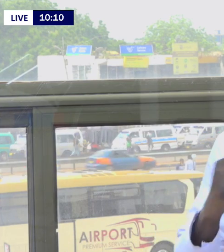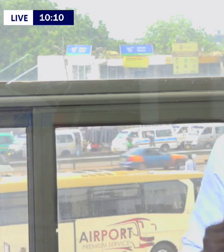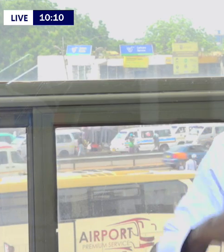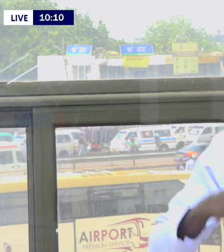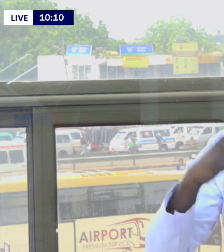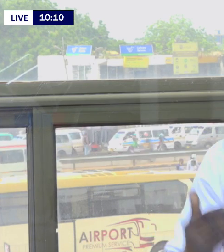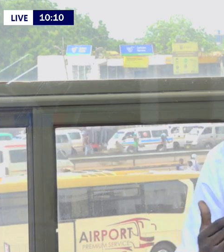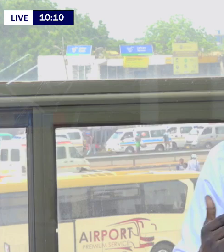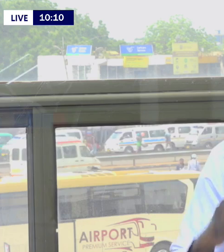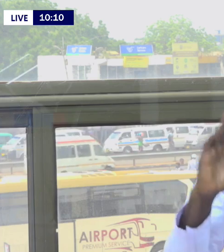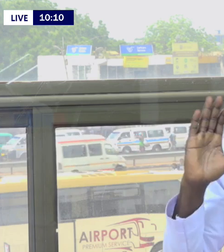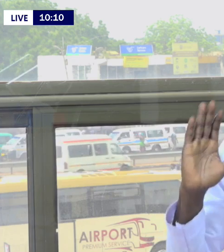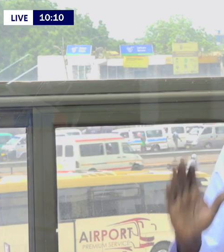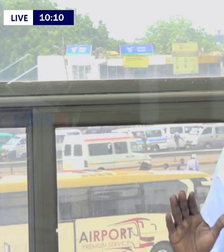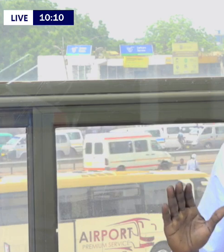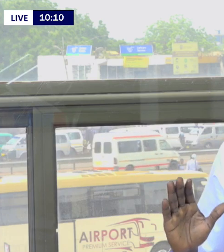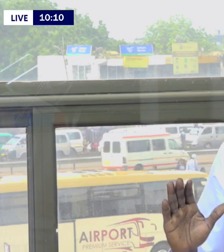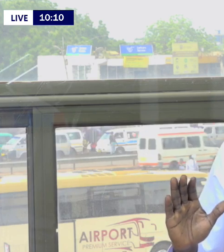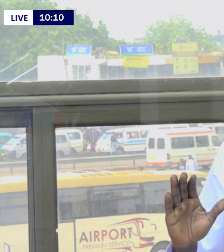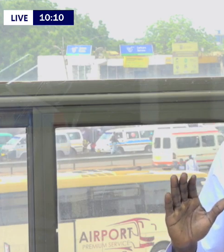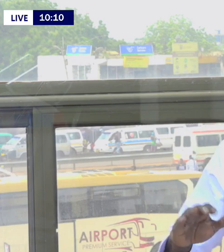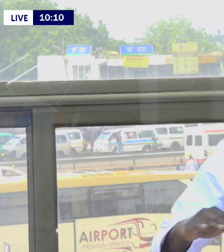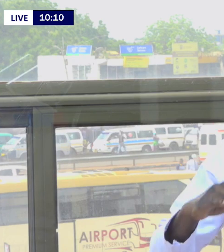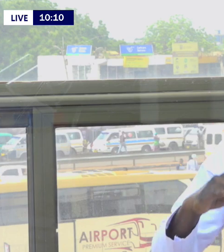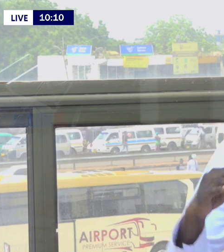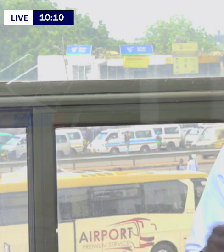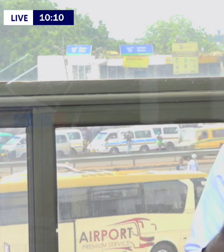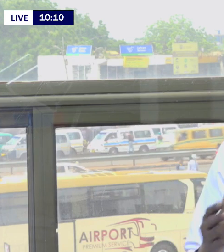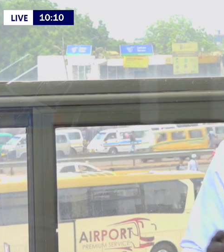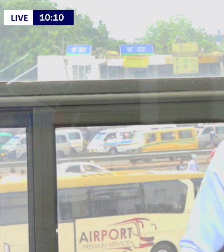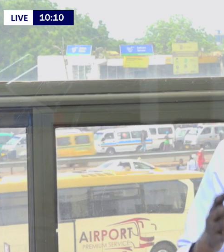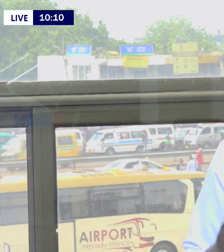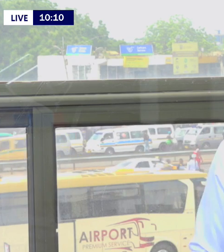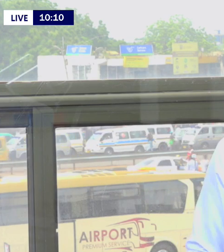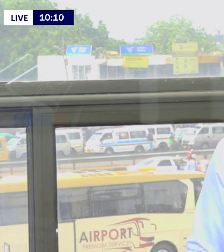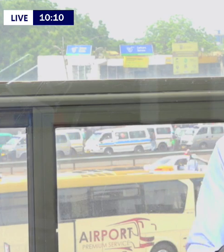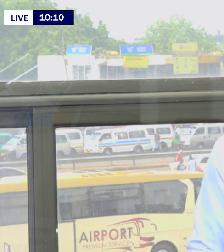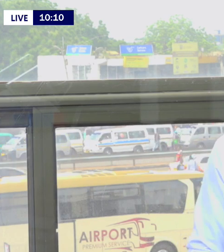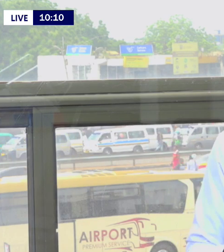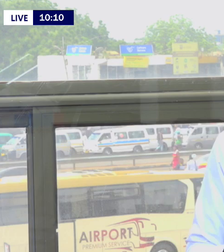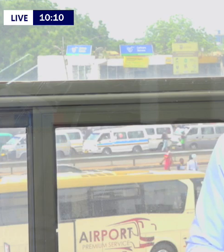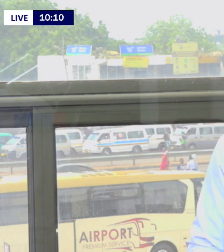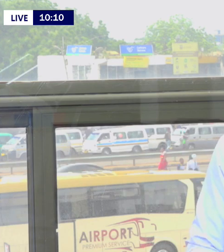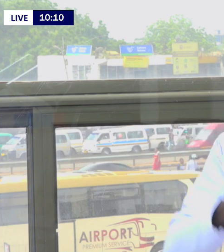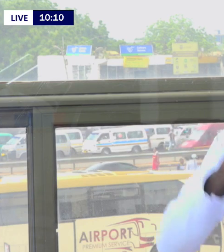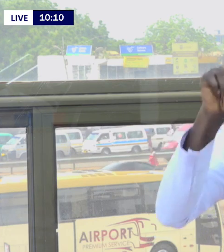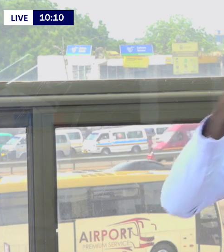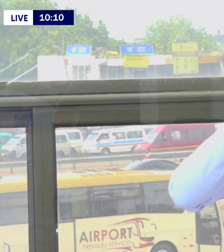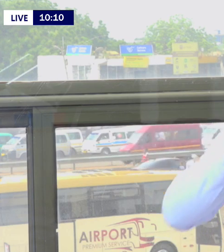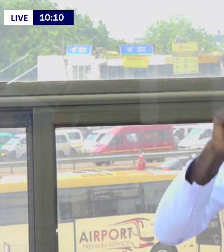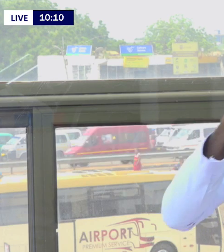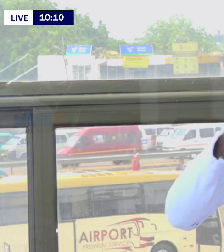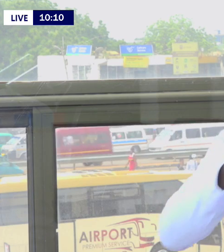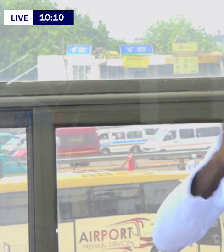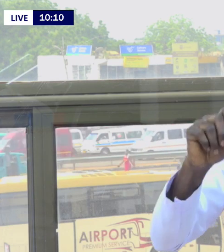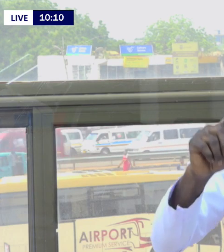kawasi or the data and science ena be making decision. Or biye se nipa ye unkona nipa ye hunde debe ne America. Any